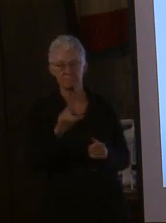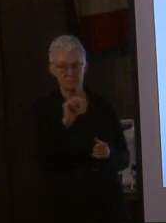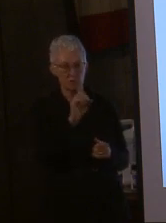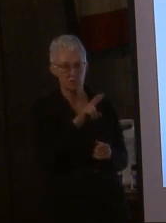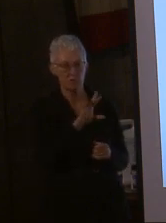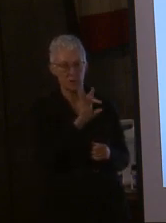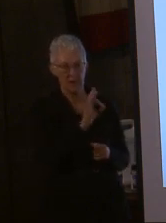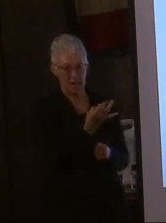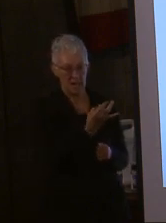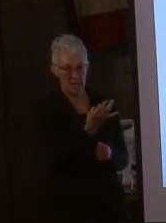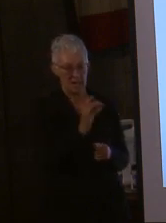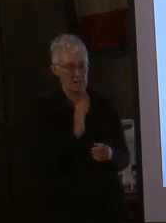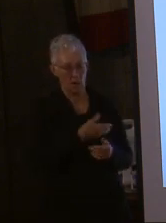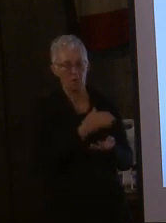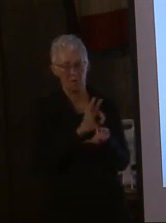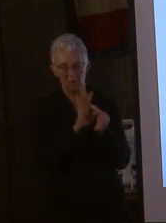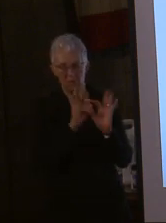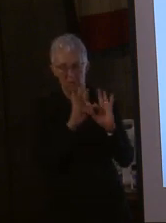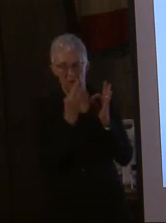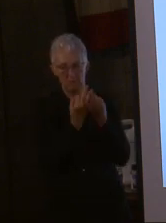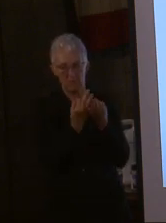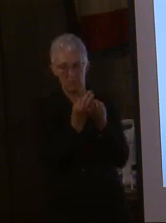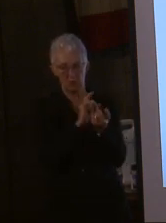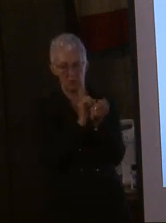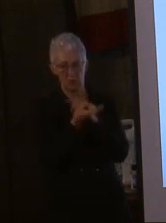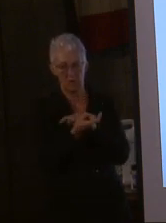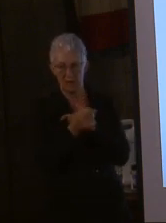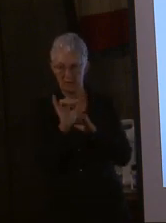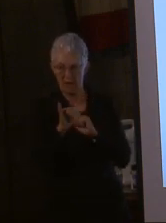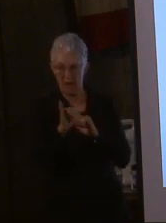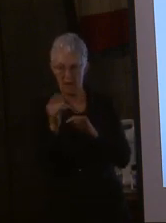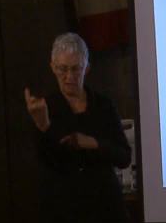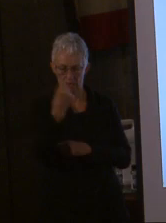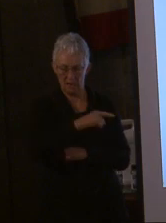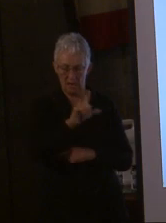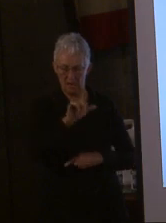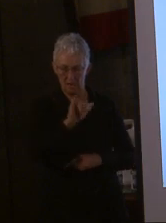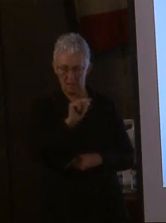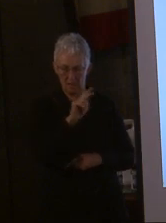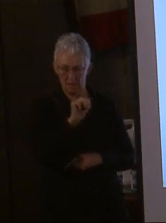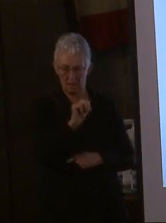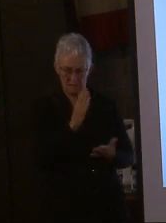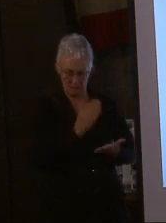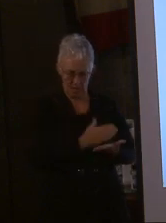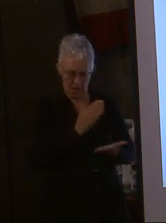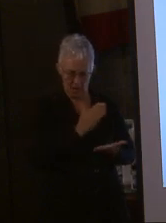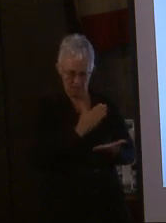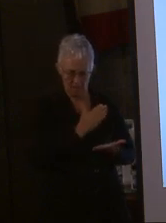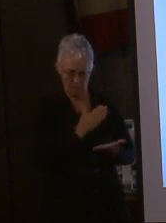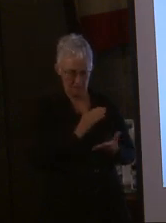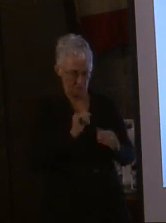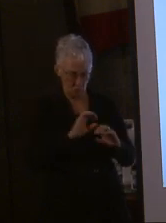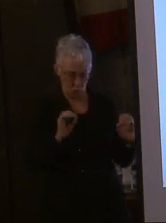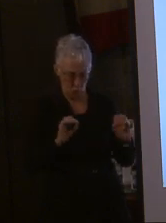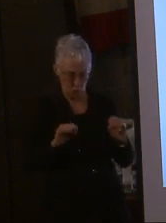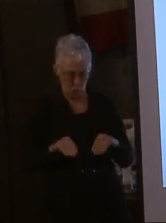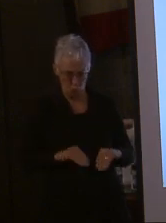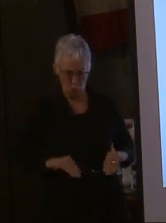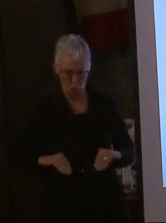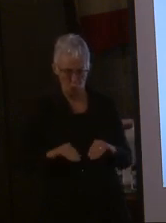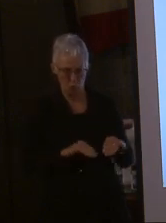that our family changed forever. It was on this day Liam suddenly stopped moving, and we were told the words that no parents ever want to